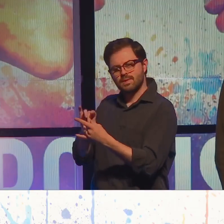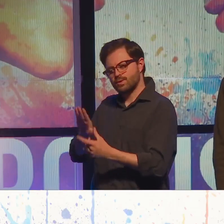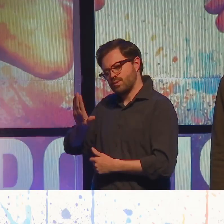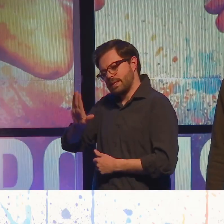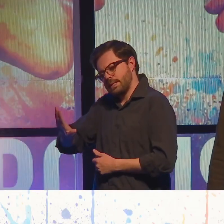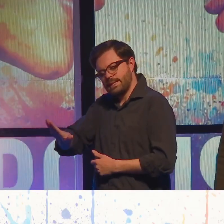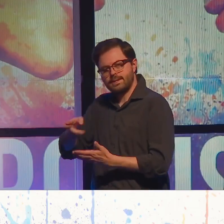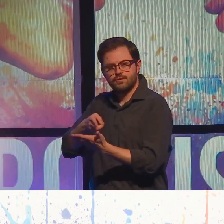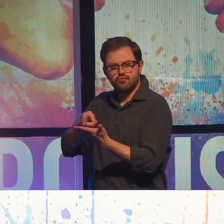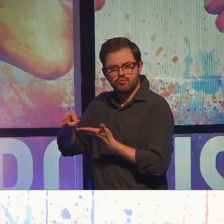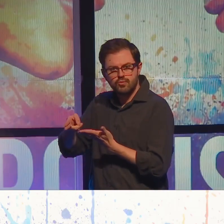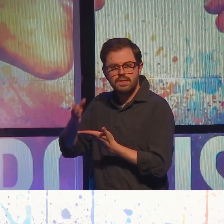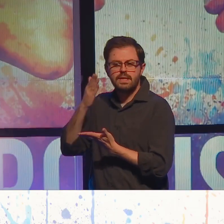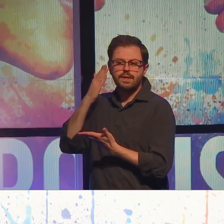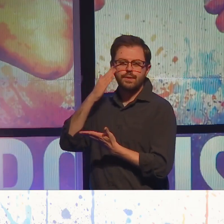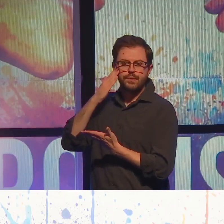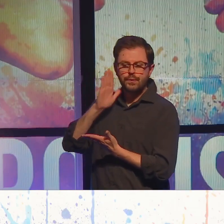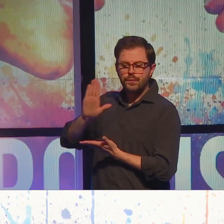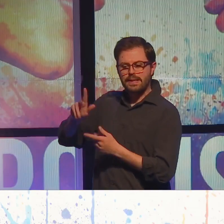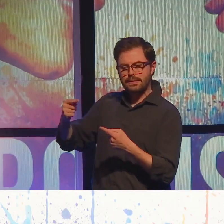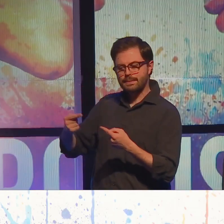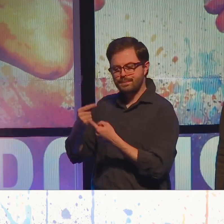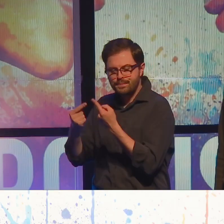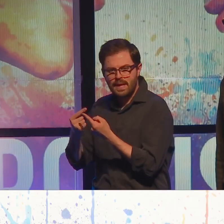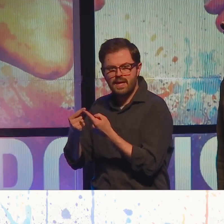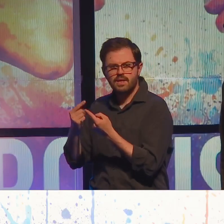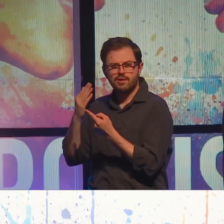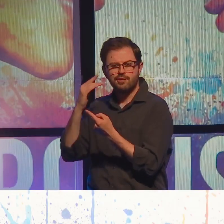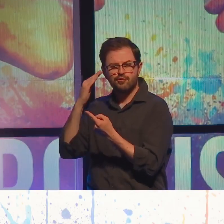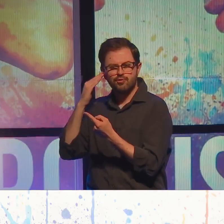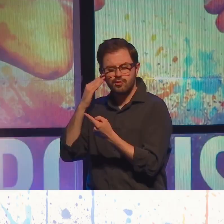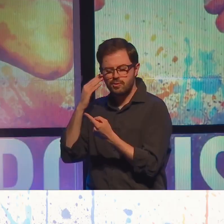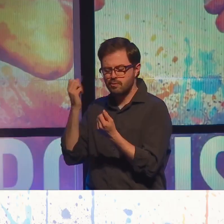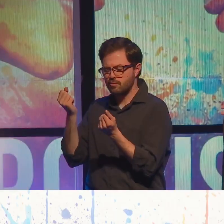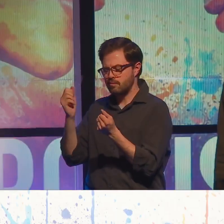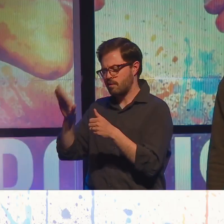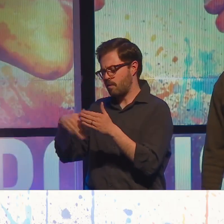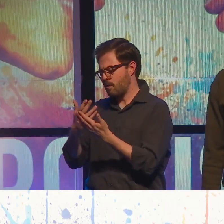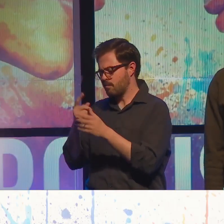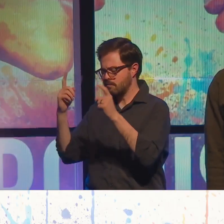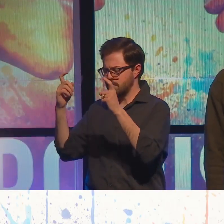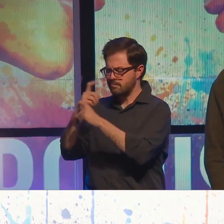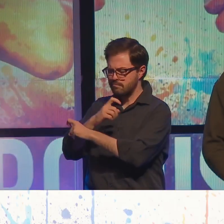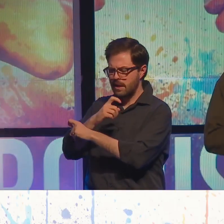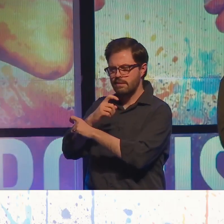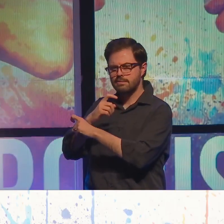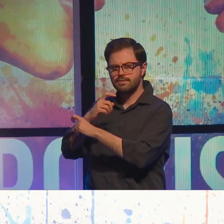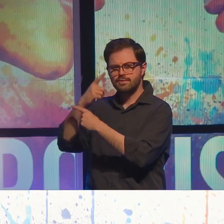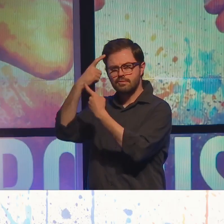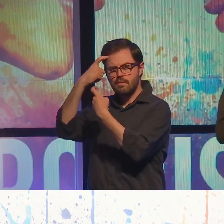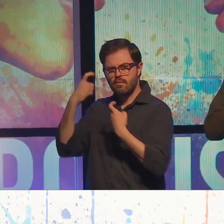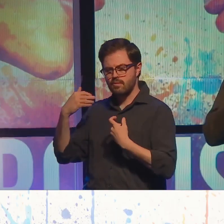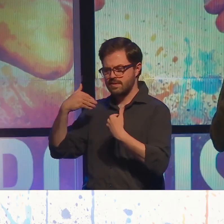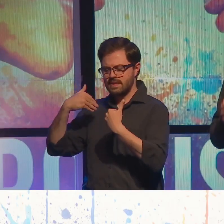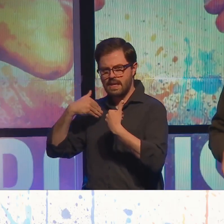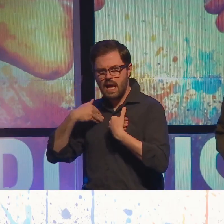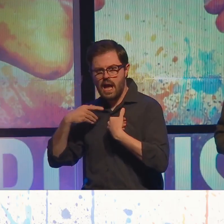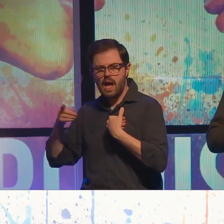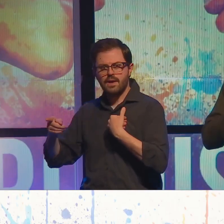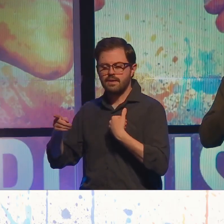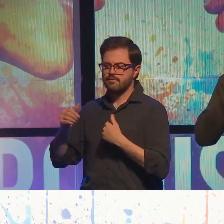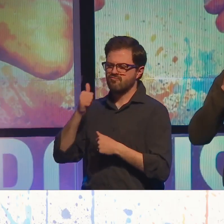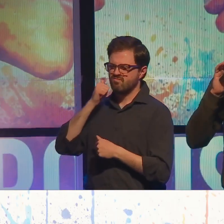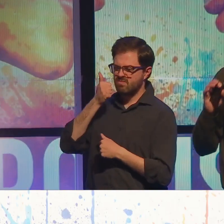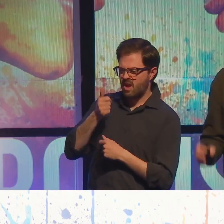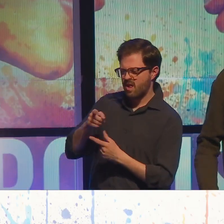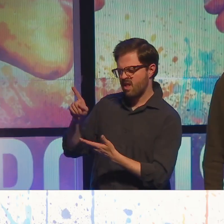the complexity of the pain that Thomas had in his heart, whatever it was. And he doesn't shame, he doesn't rebuke, he